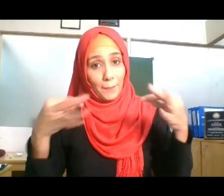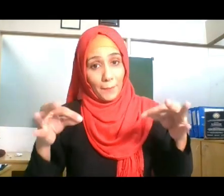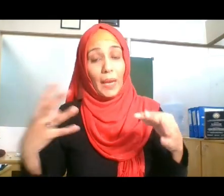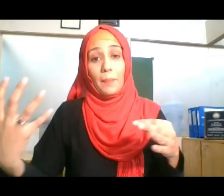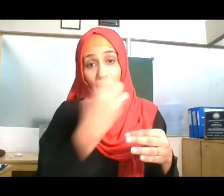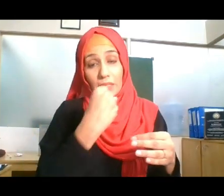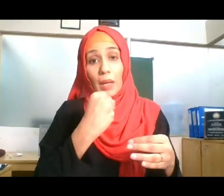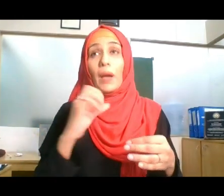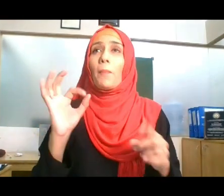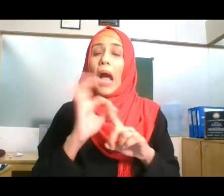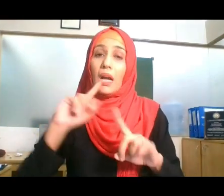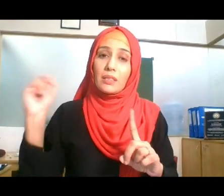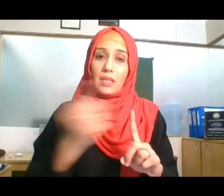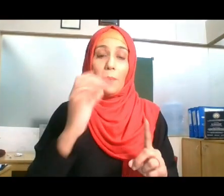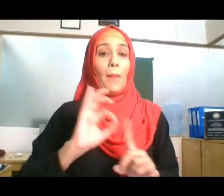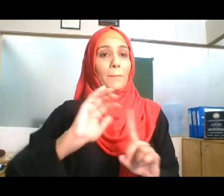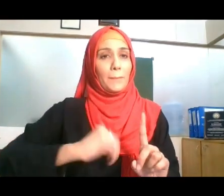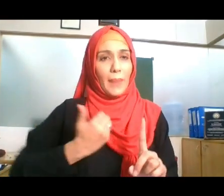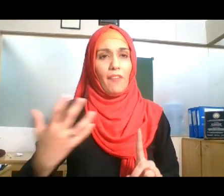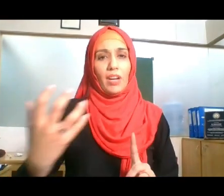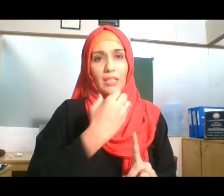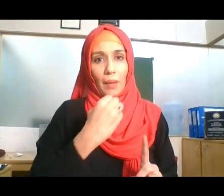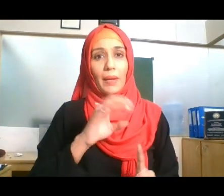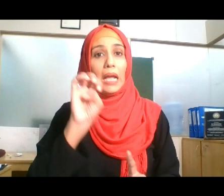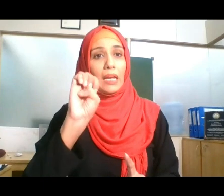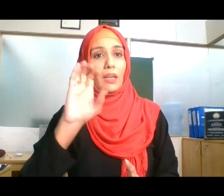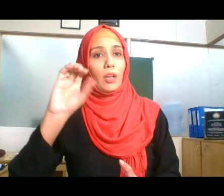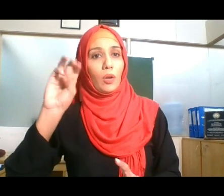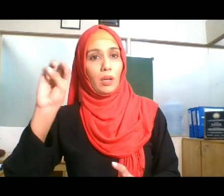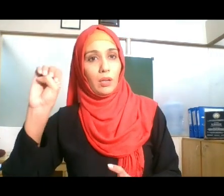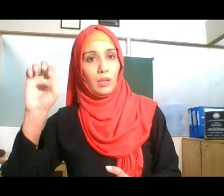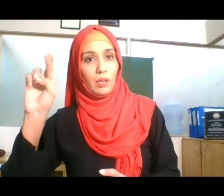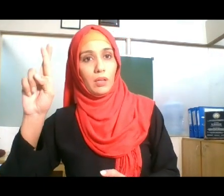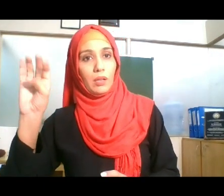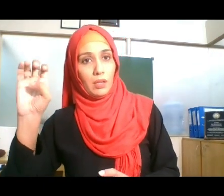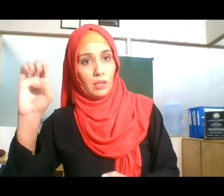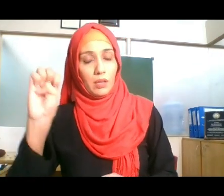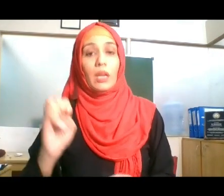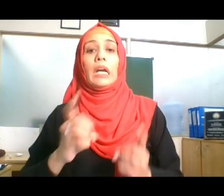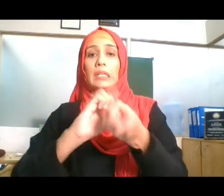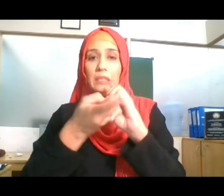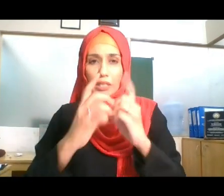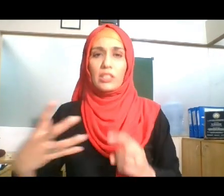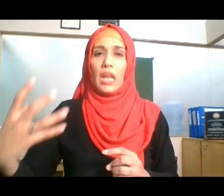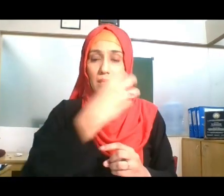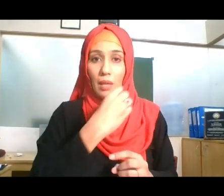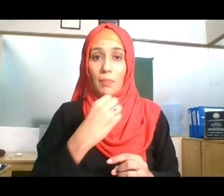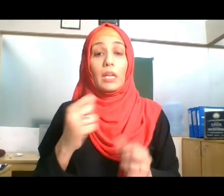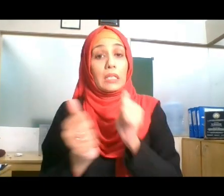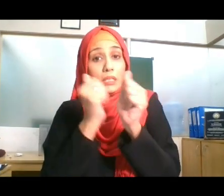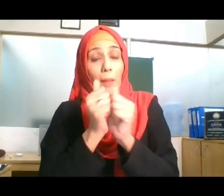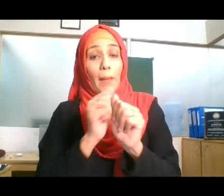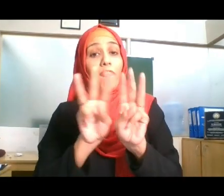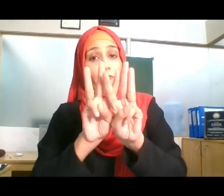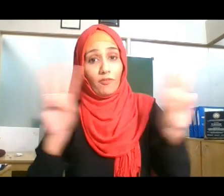country. On the private sector side, I feel e-commerce platforms and digital platforms can be utilized for web making and